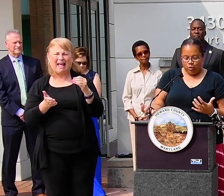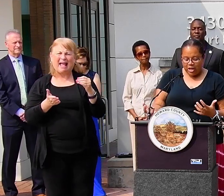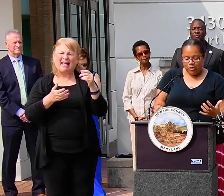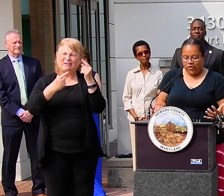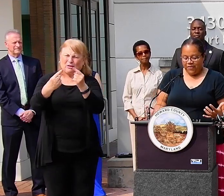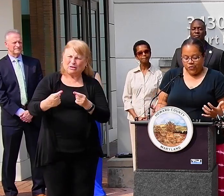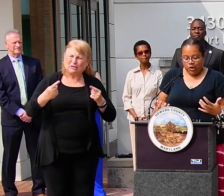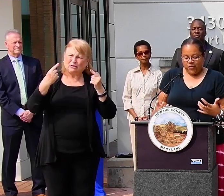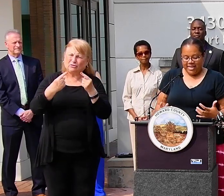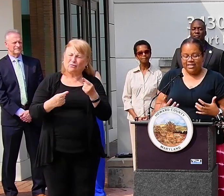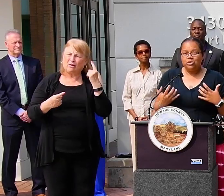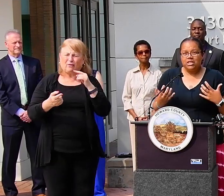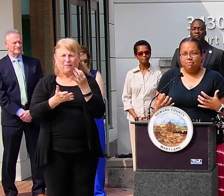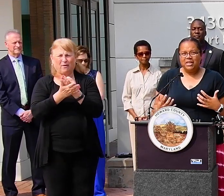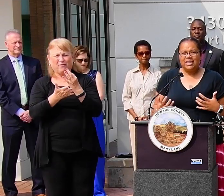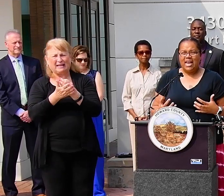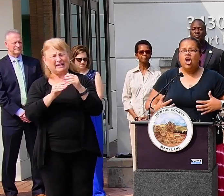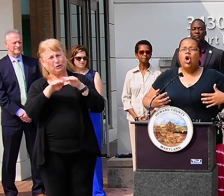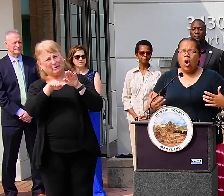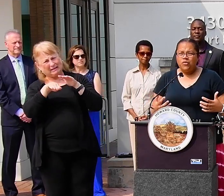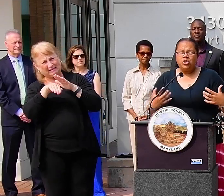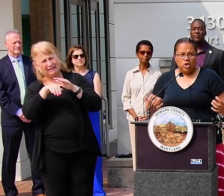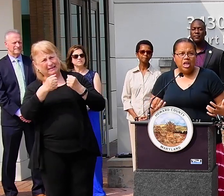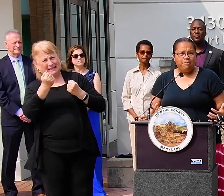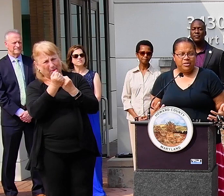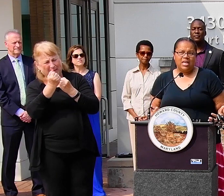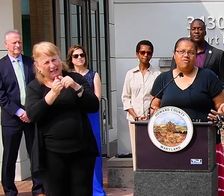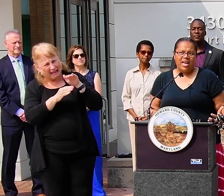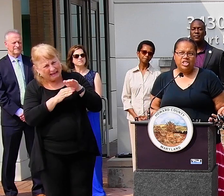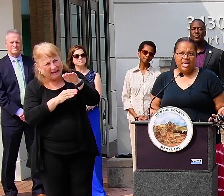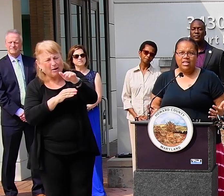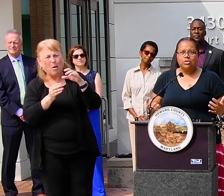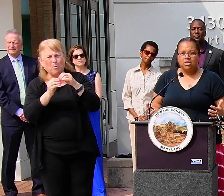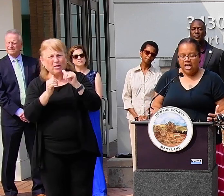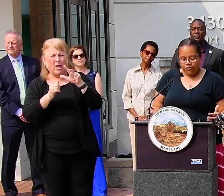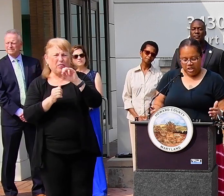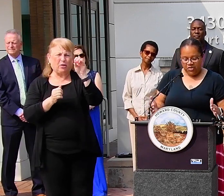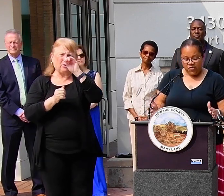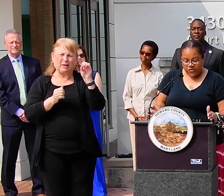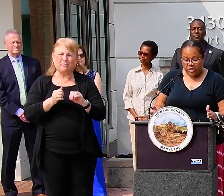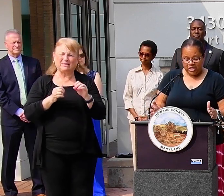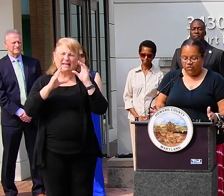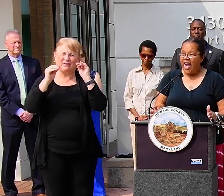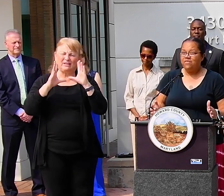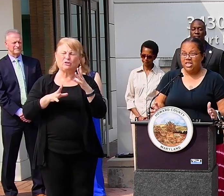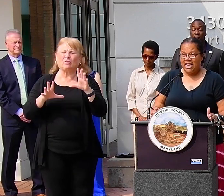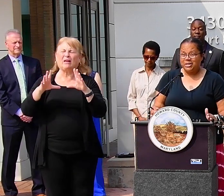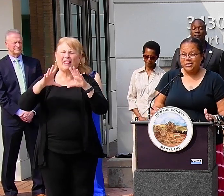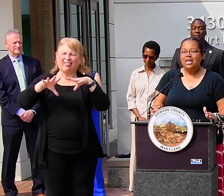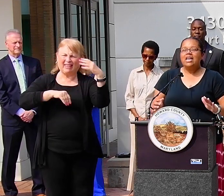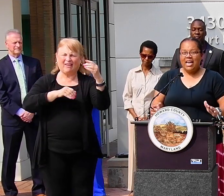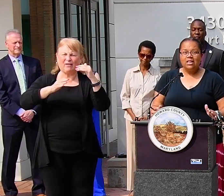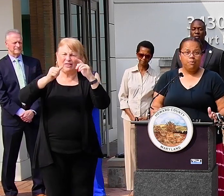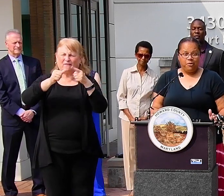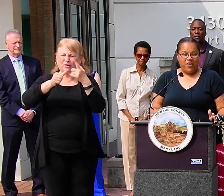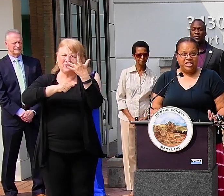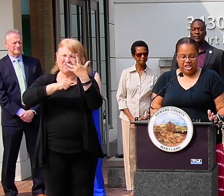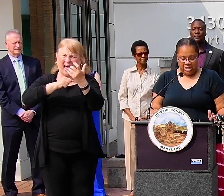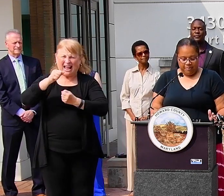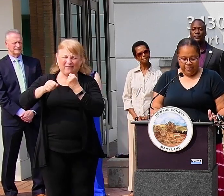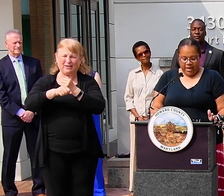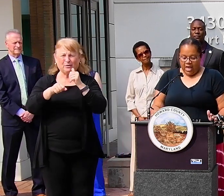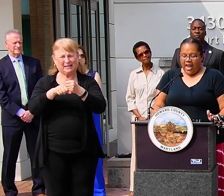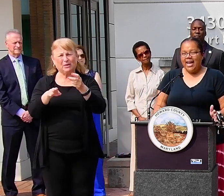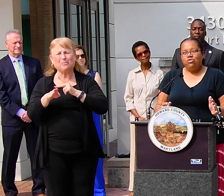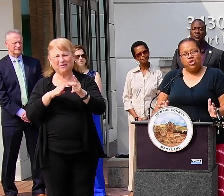the struggle for financial stability, over 30% of educators leave within the first 5 years in the